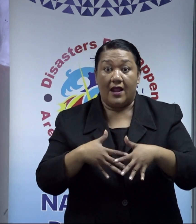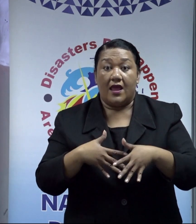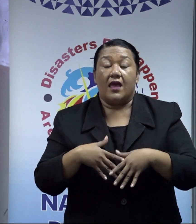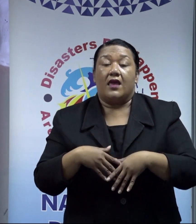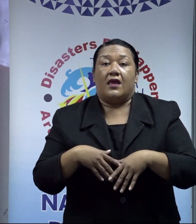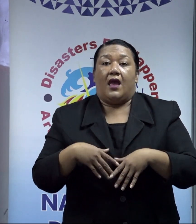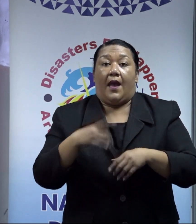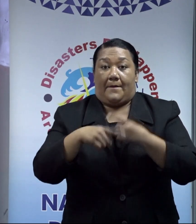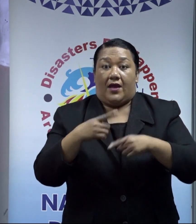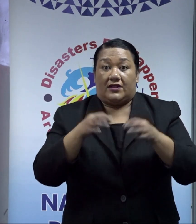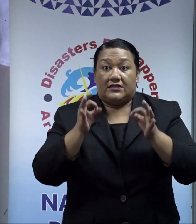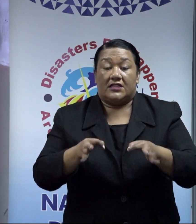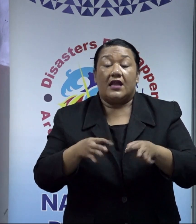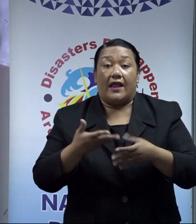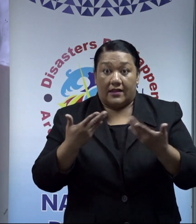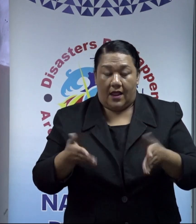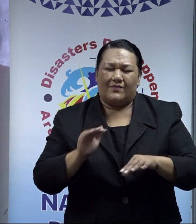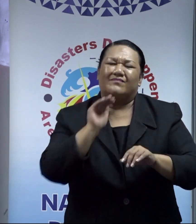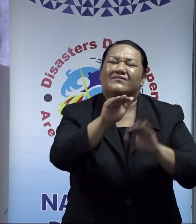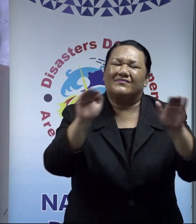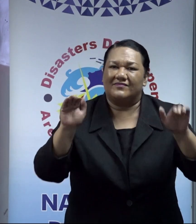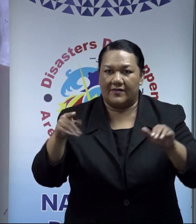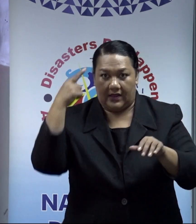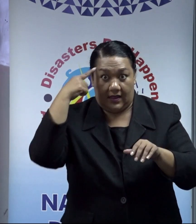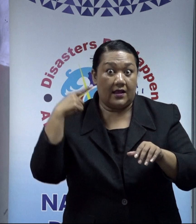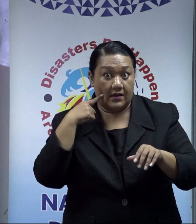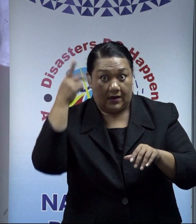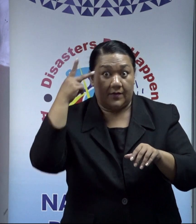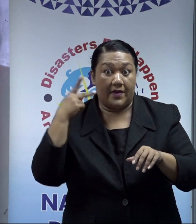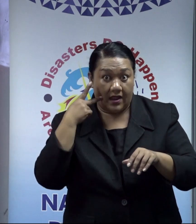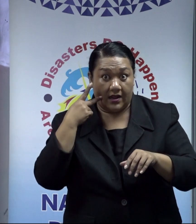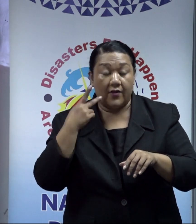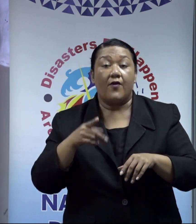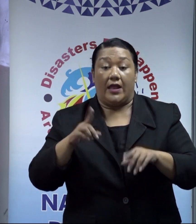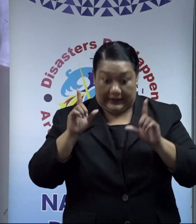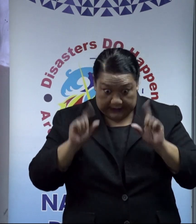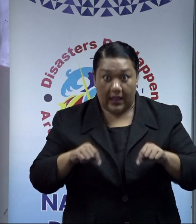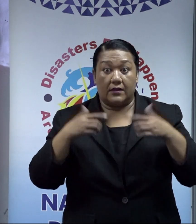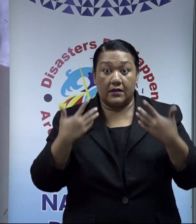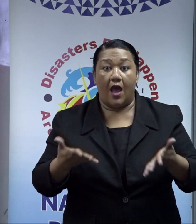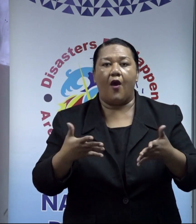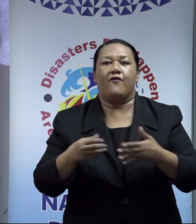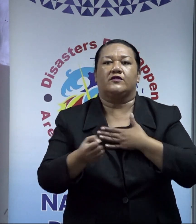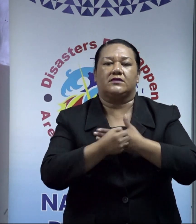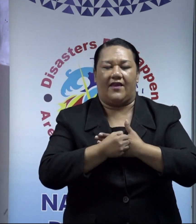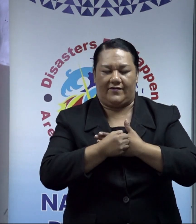and guardians understanding that this decision was solely done for the safety of our children.